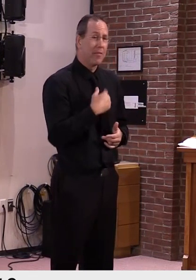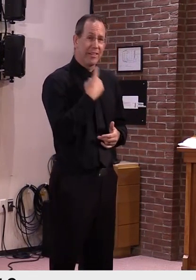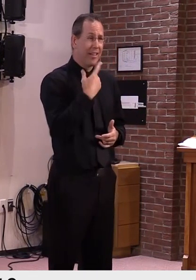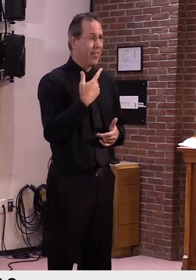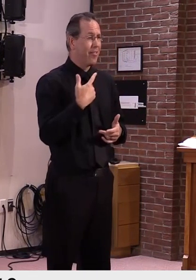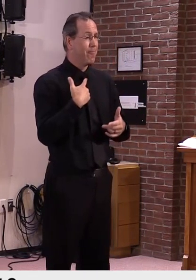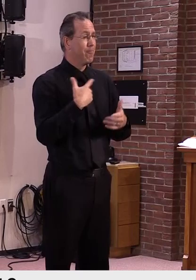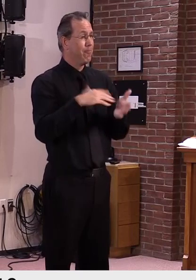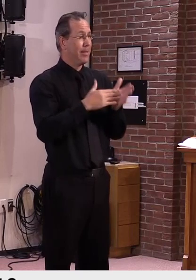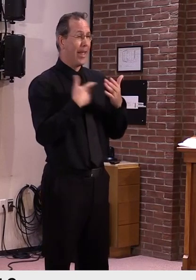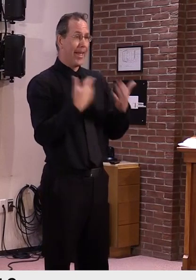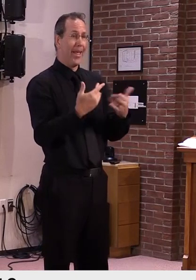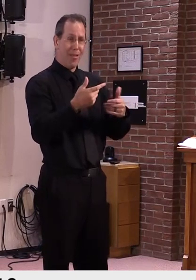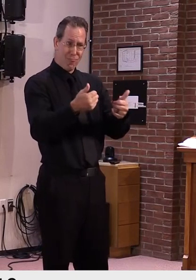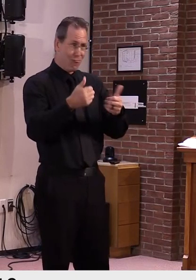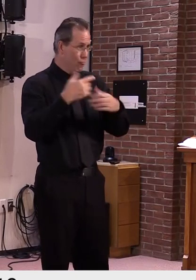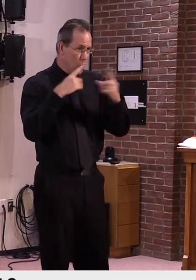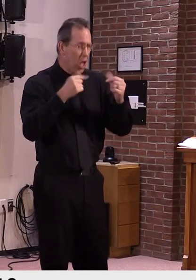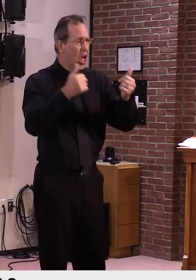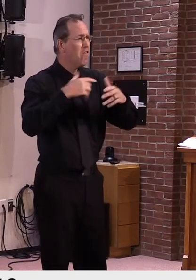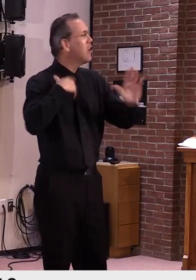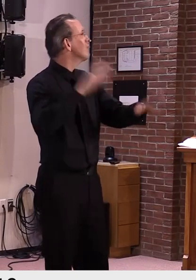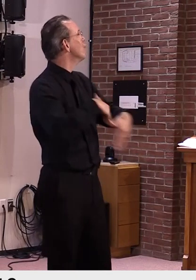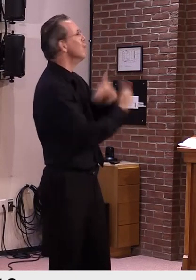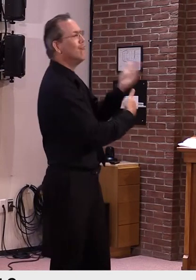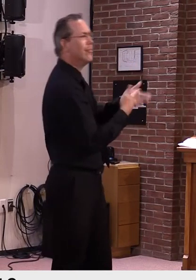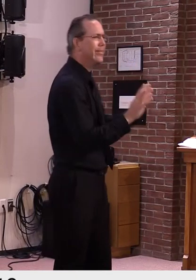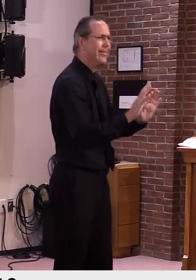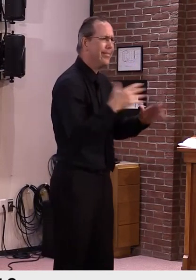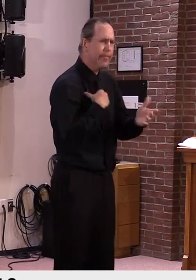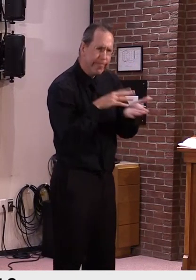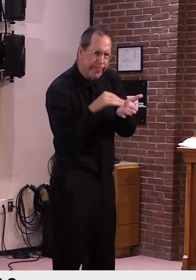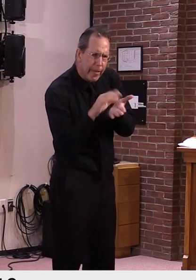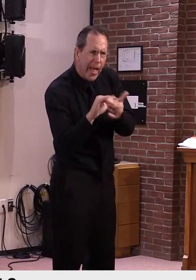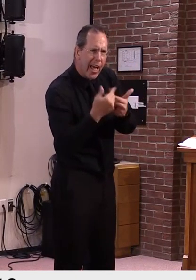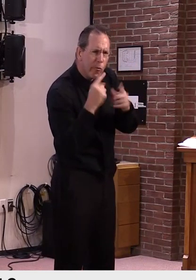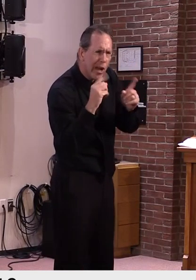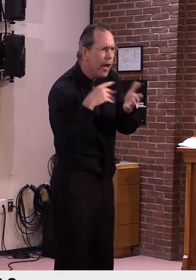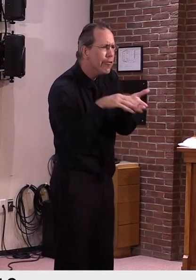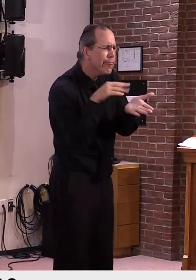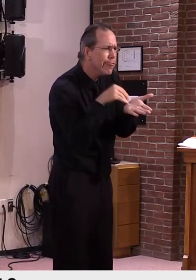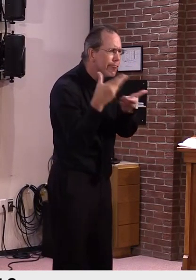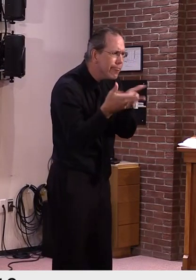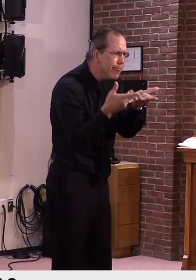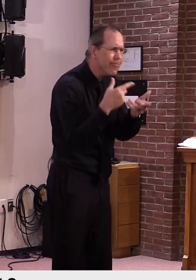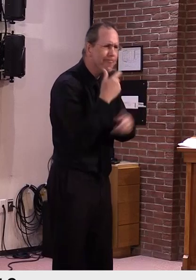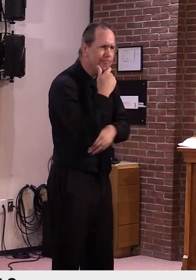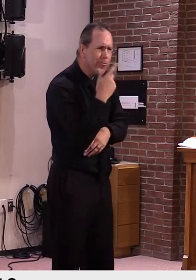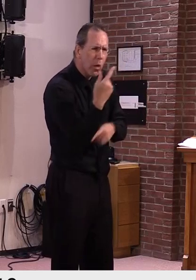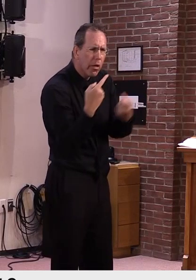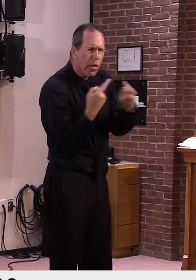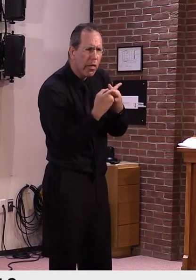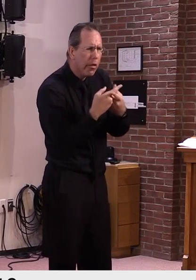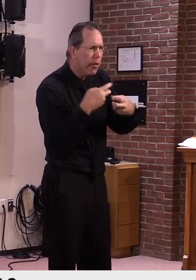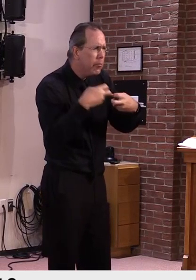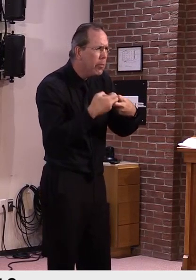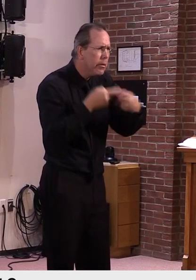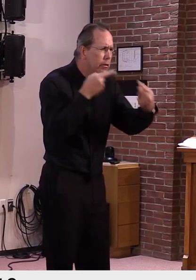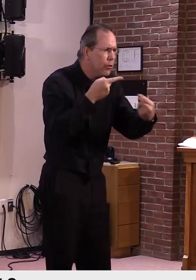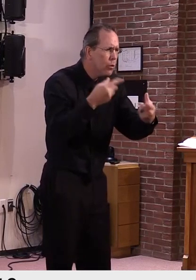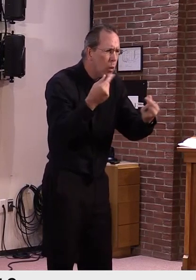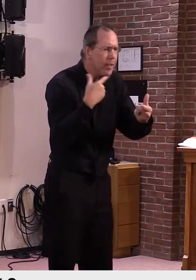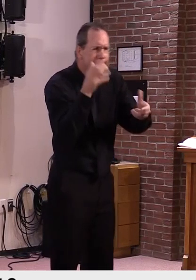of us in order to make the theoretical match up with the operational. And I think that's important as we move forward. So I do